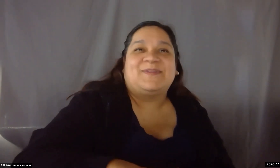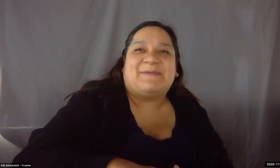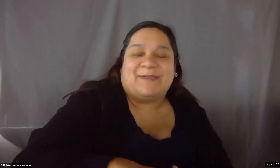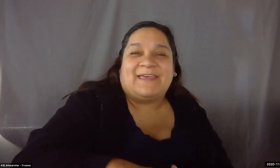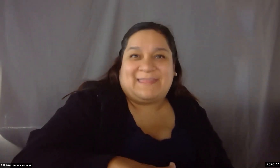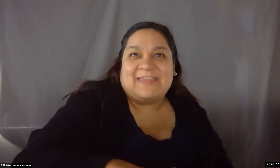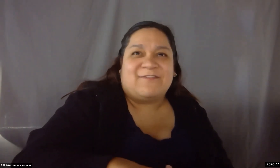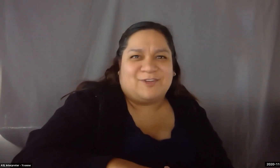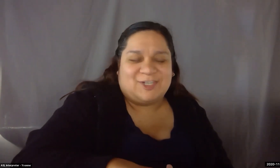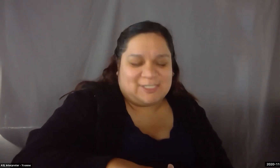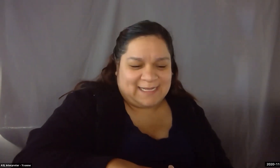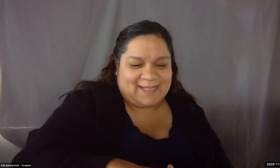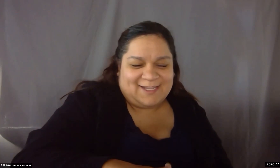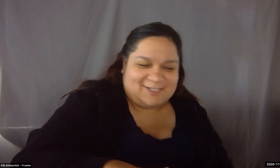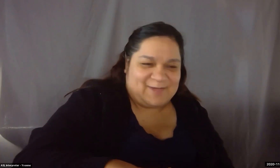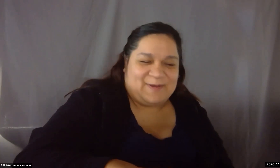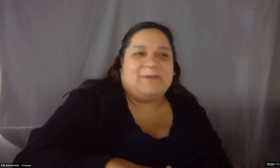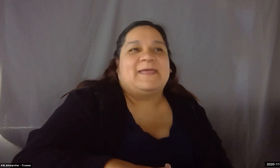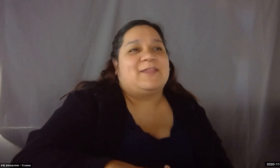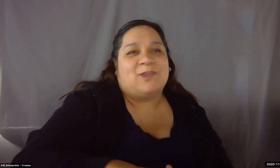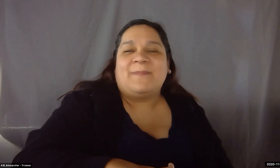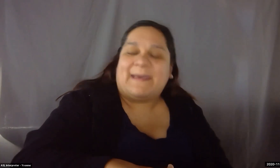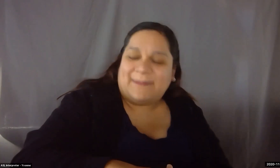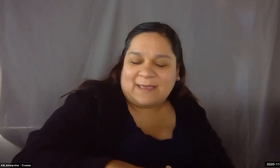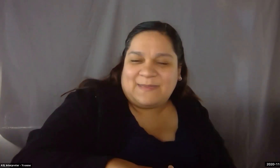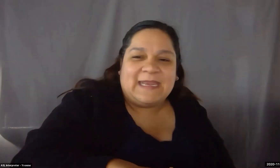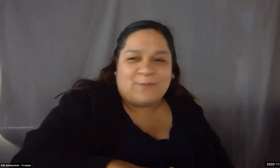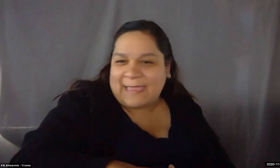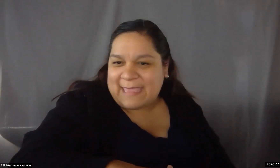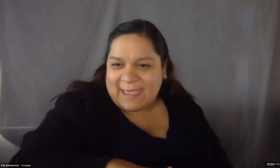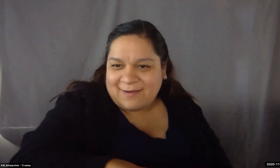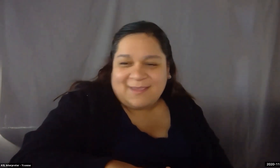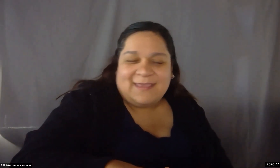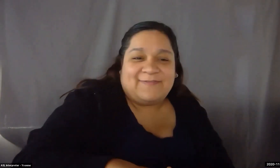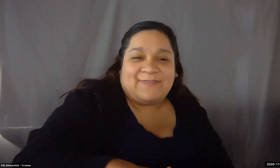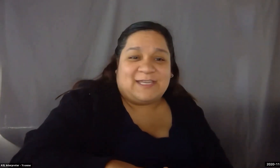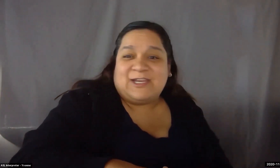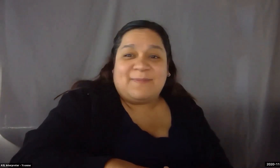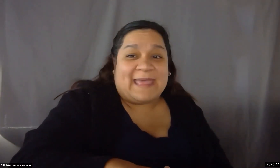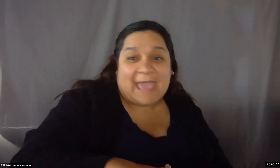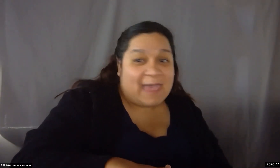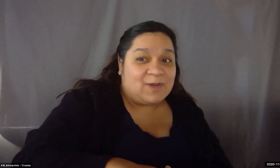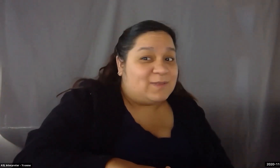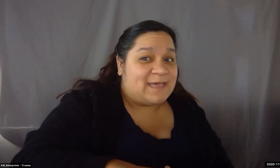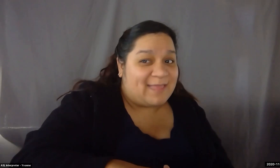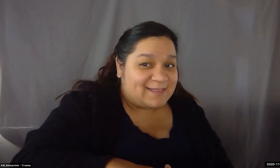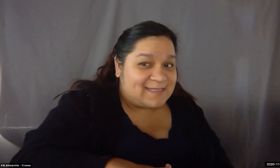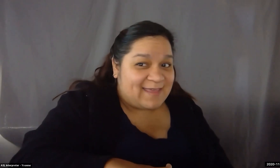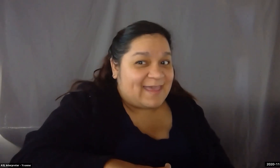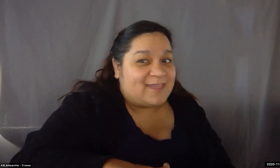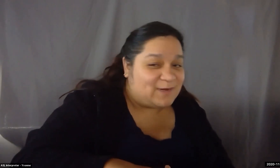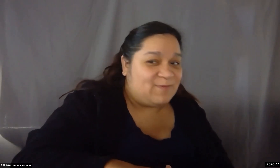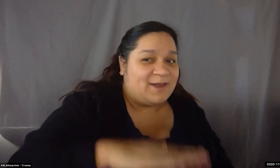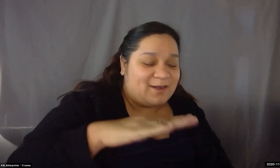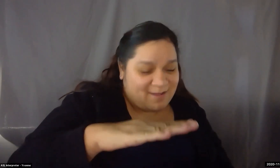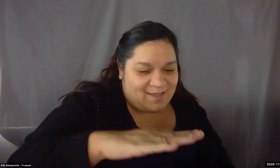told Julie I think the first year she did it, she's like, "You want to go?" I'm like, "Nope, happy to help in any way I can. If there's a nearby cabin hotel I could stay